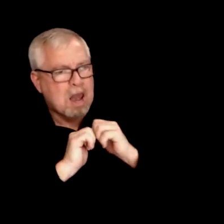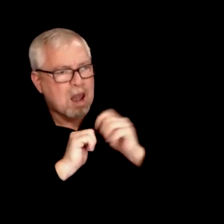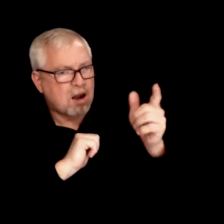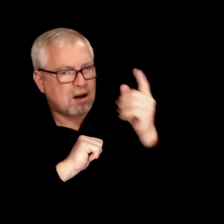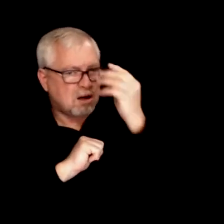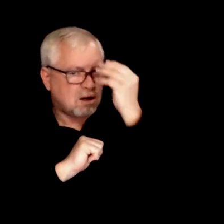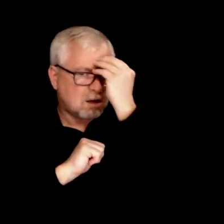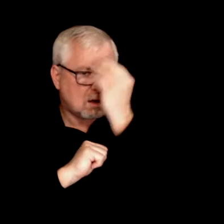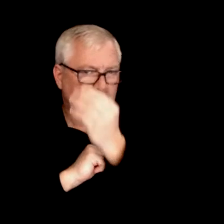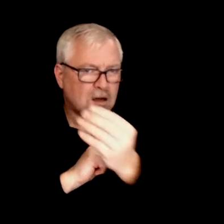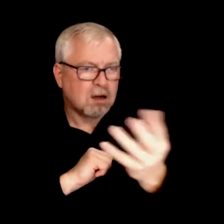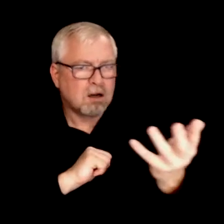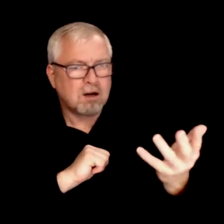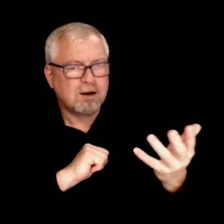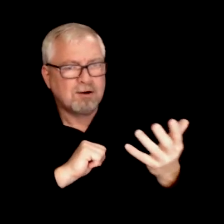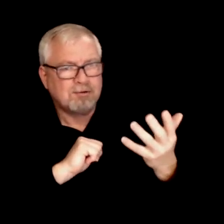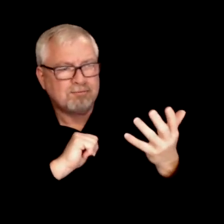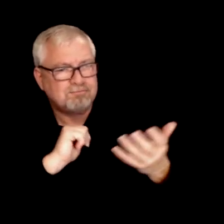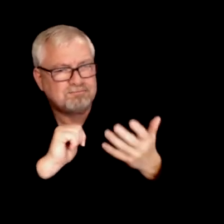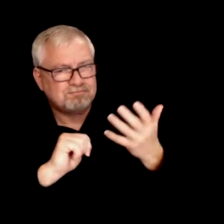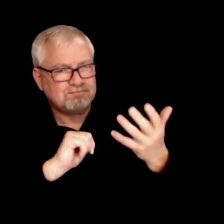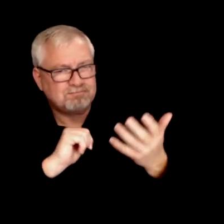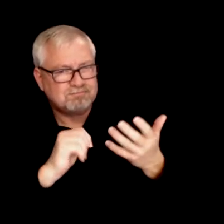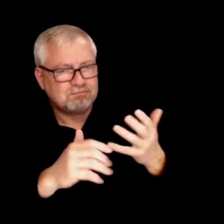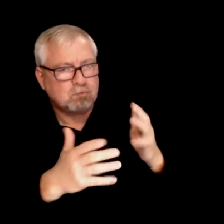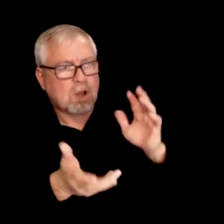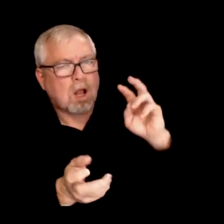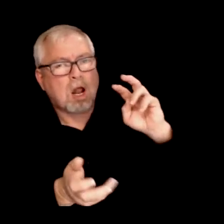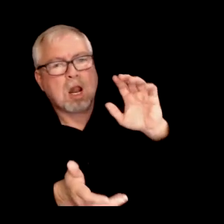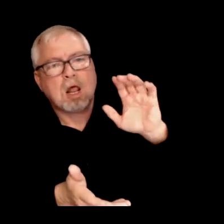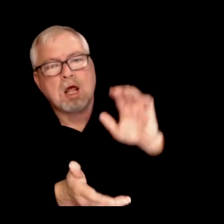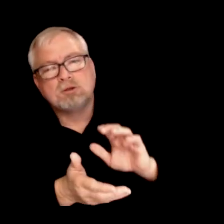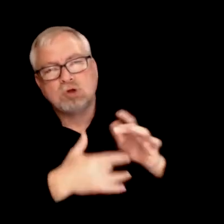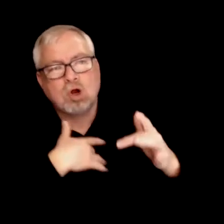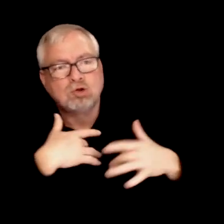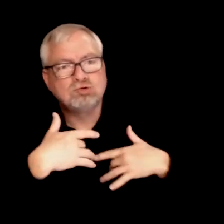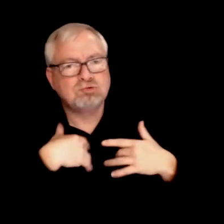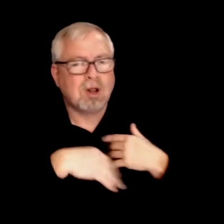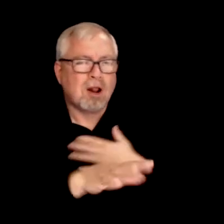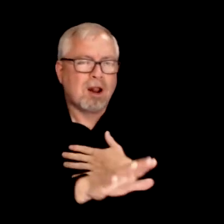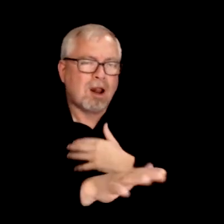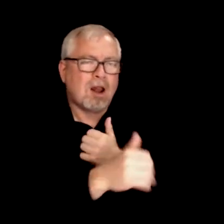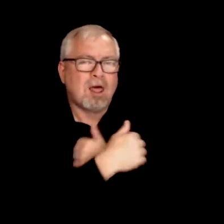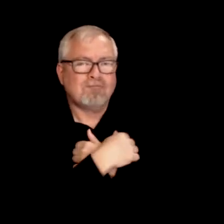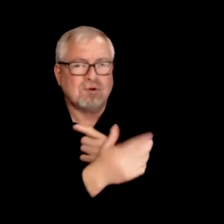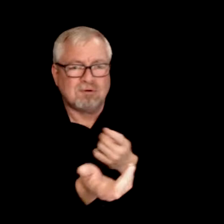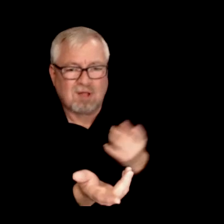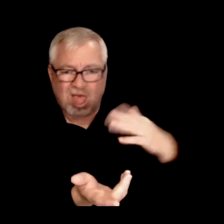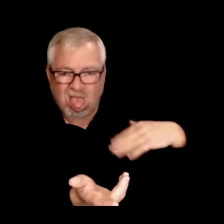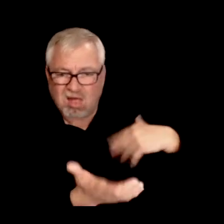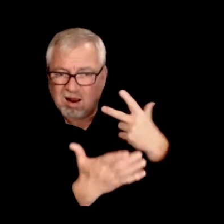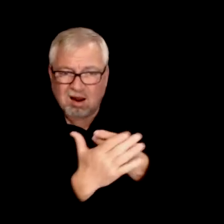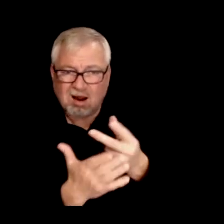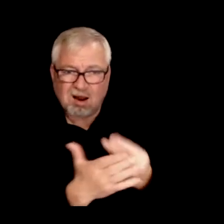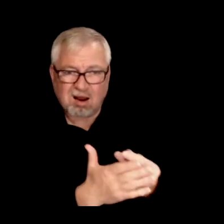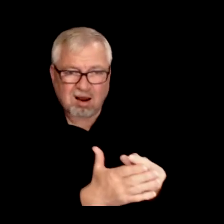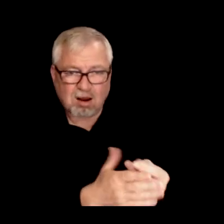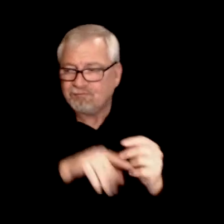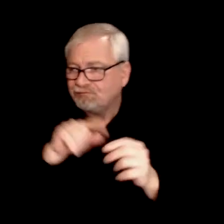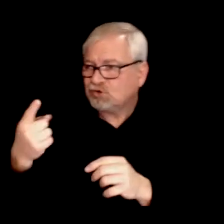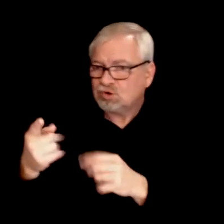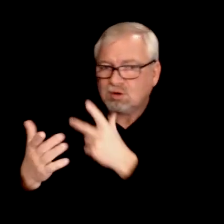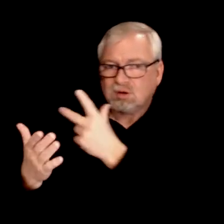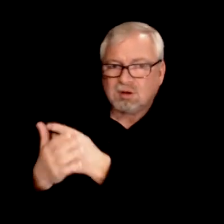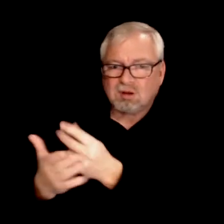ones? Will a significant number be by the end of the year, do you think, or you understand why I'm asking that? Can you